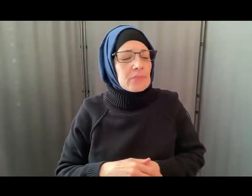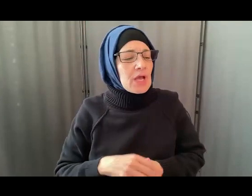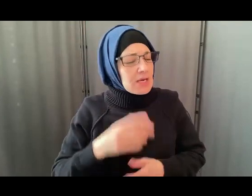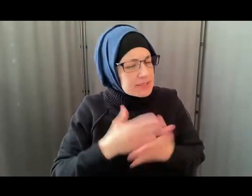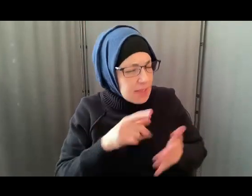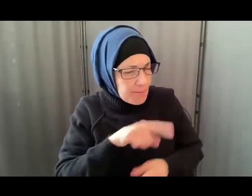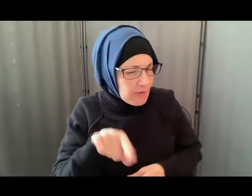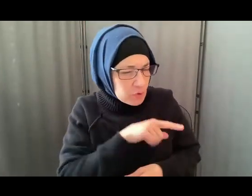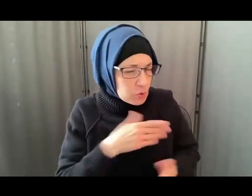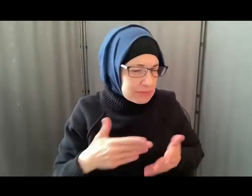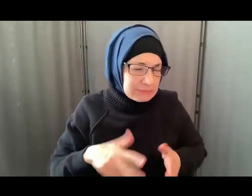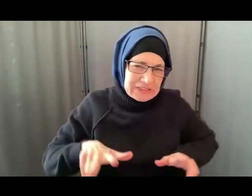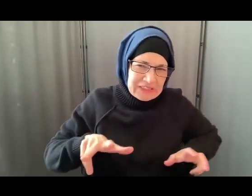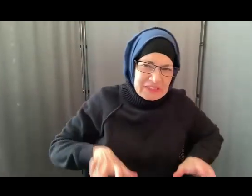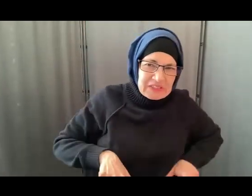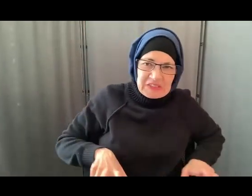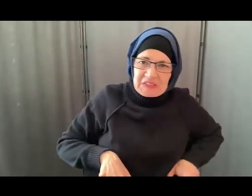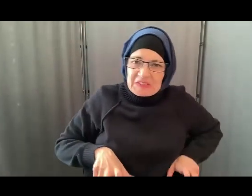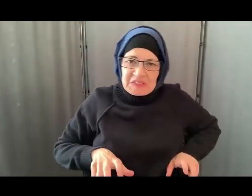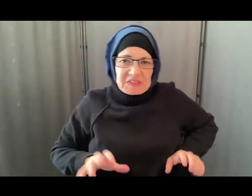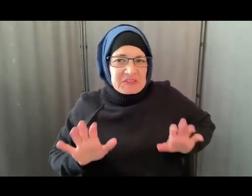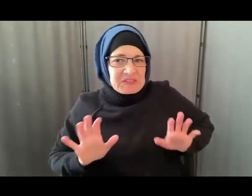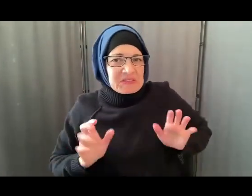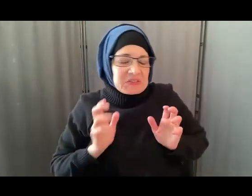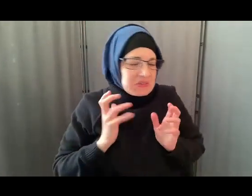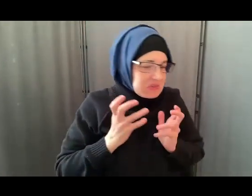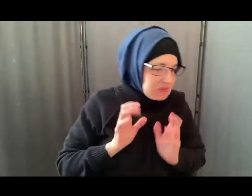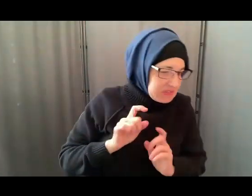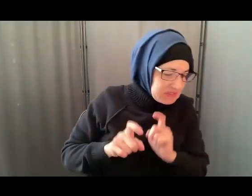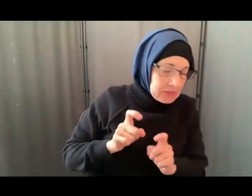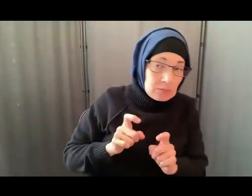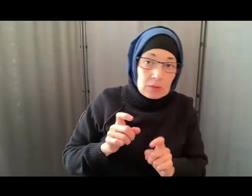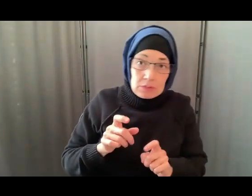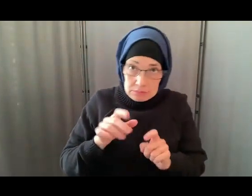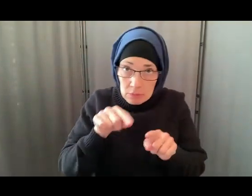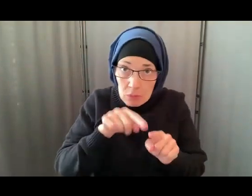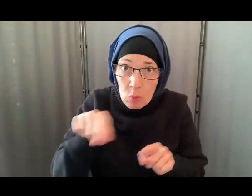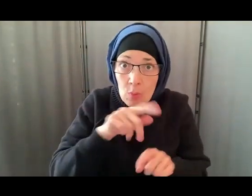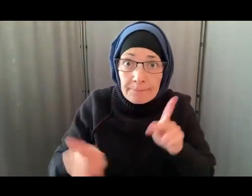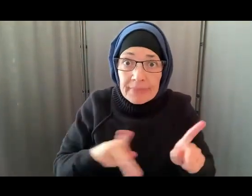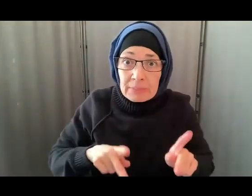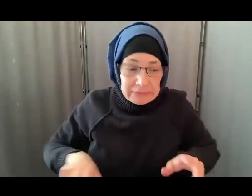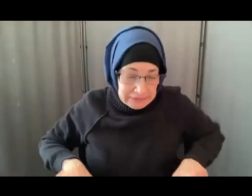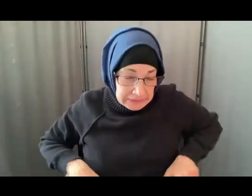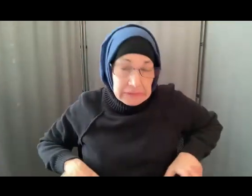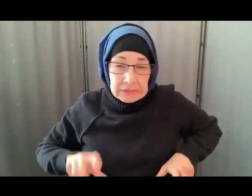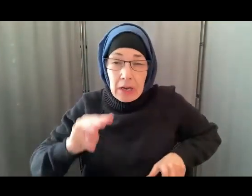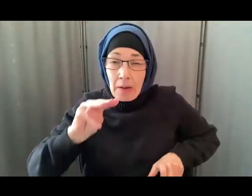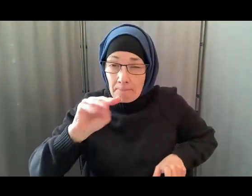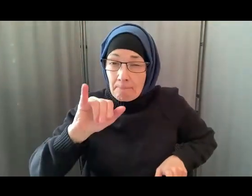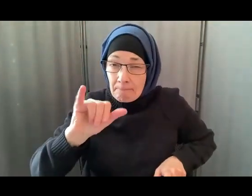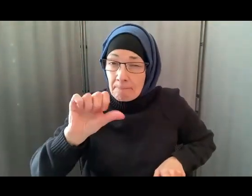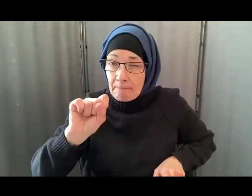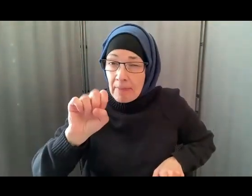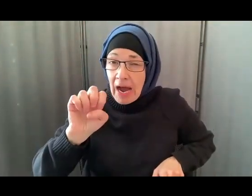and whoever behaves miserly, he is exercising miserly against his